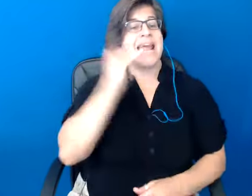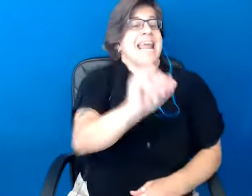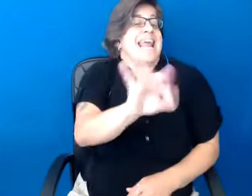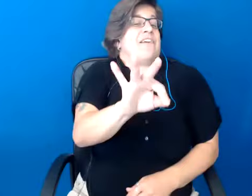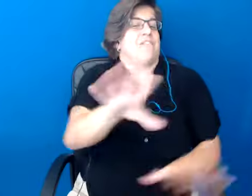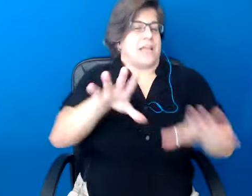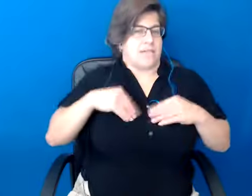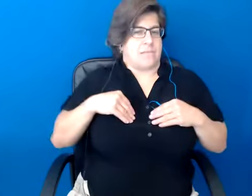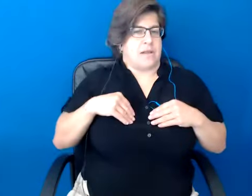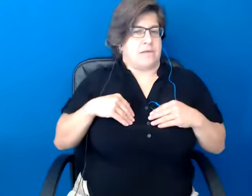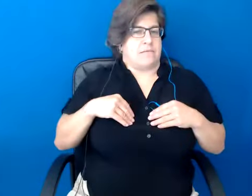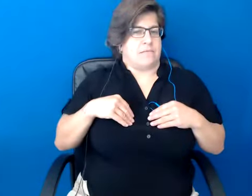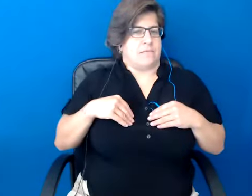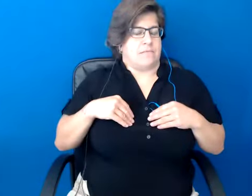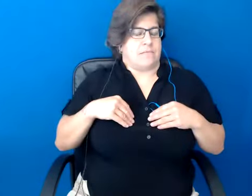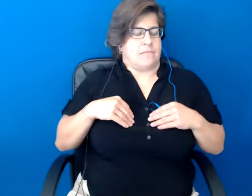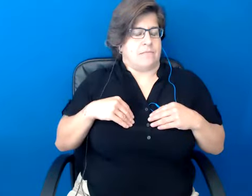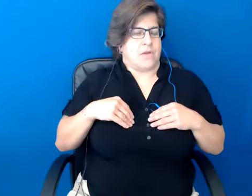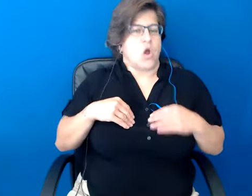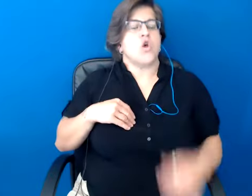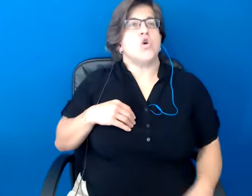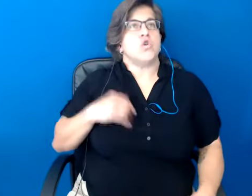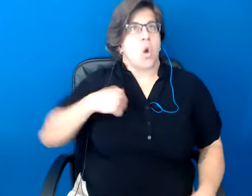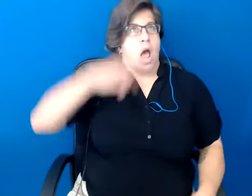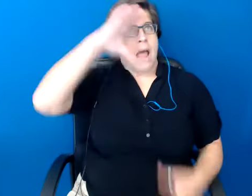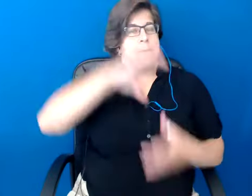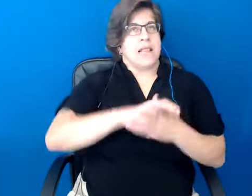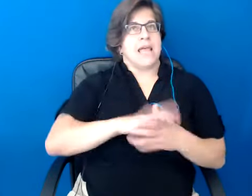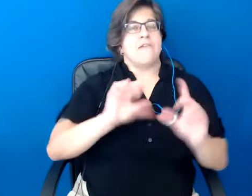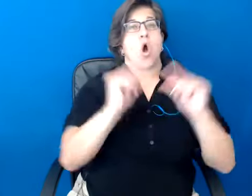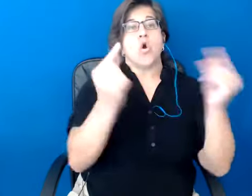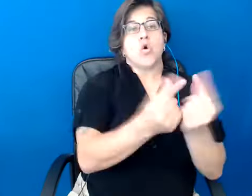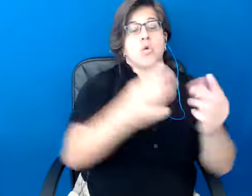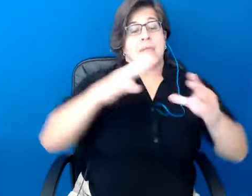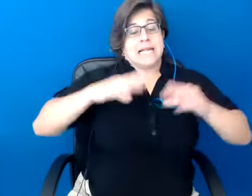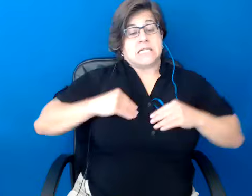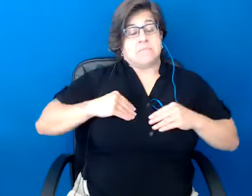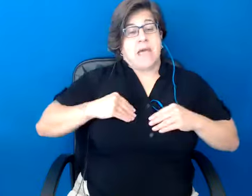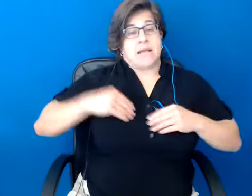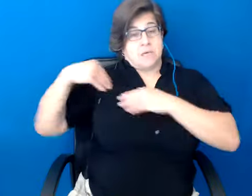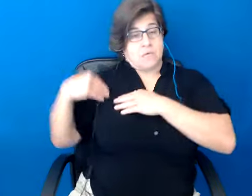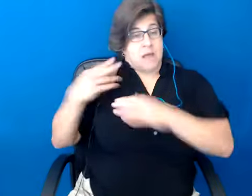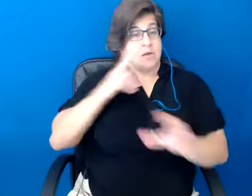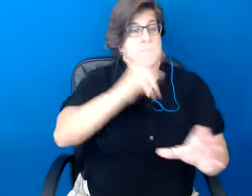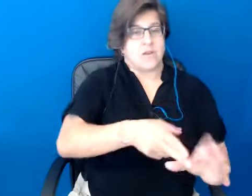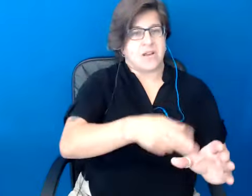They only have the responsibility to participate if they accept it. So I believe that the group that accepts